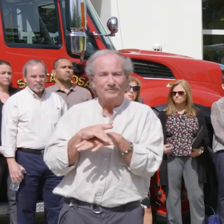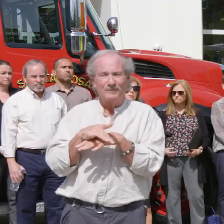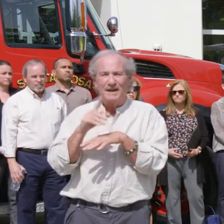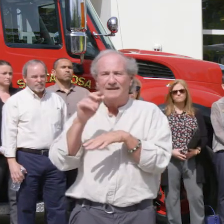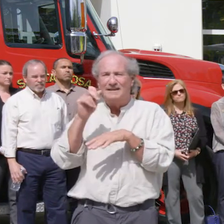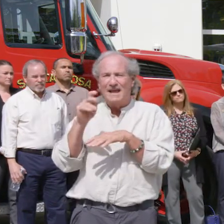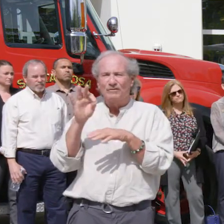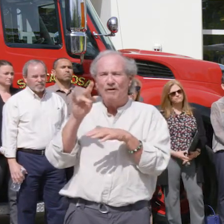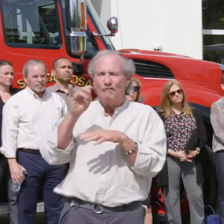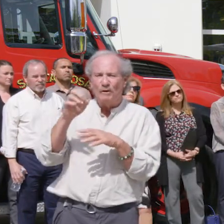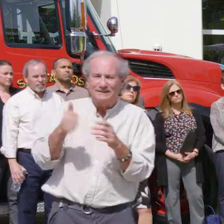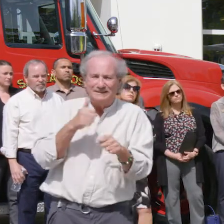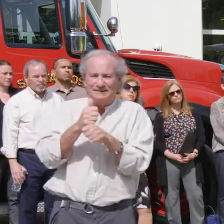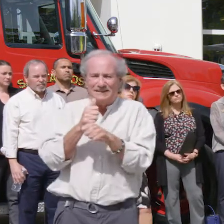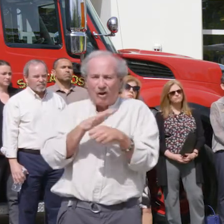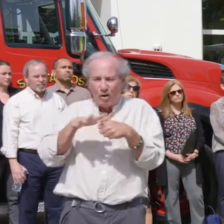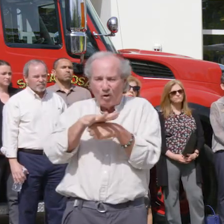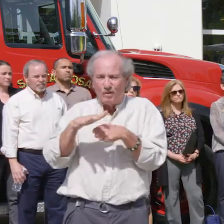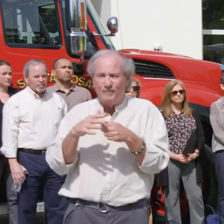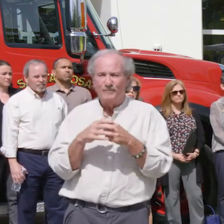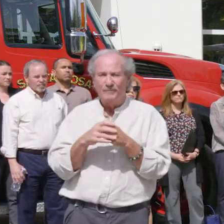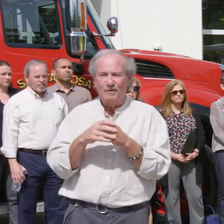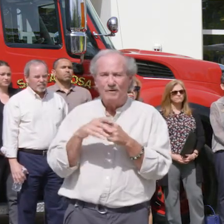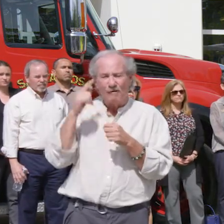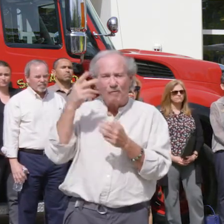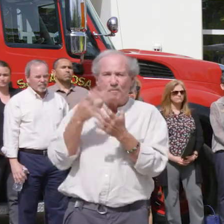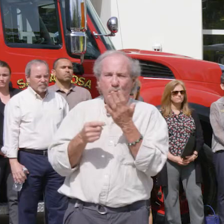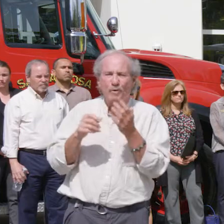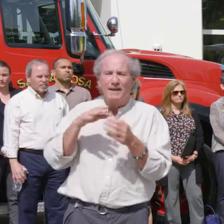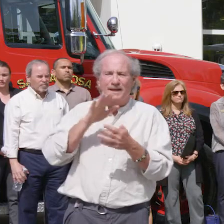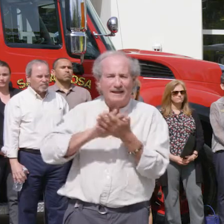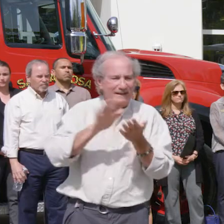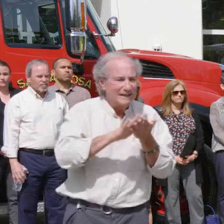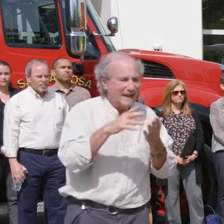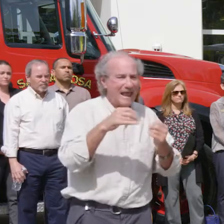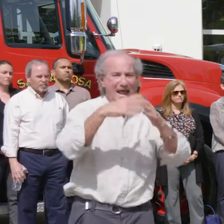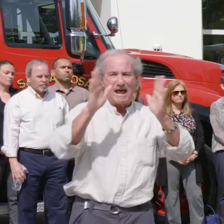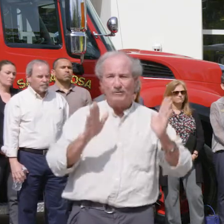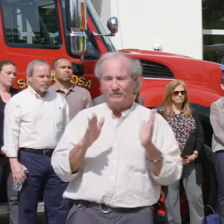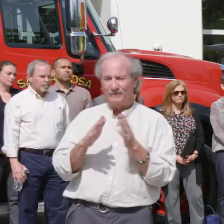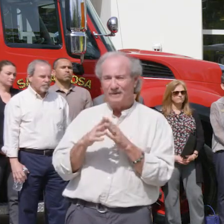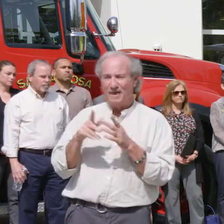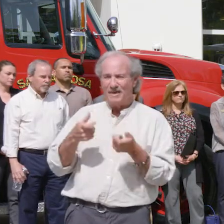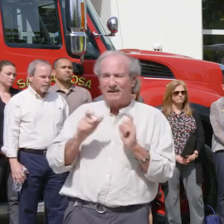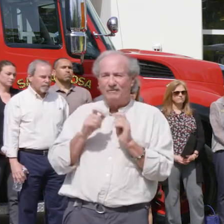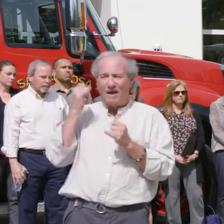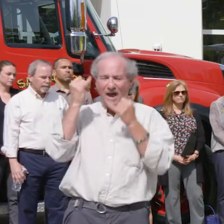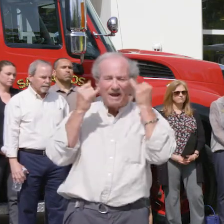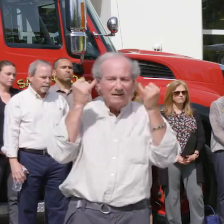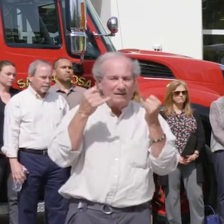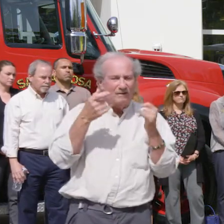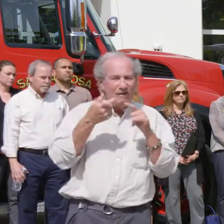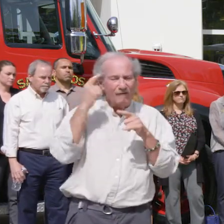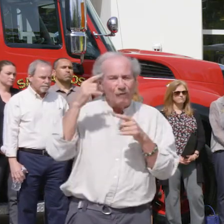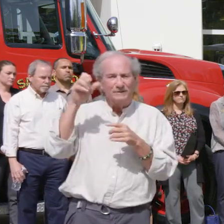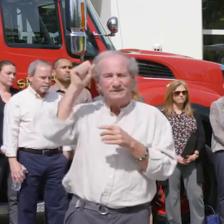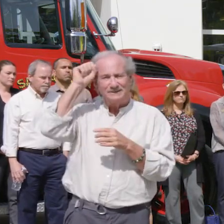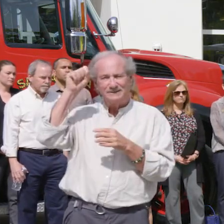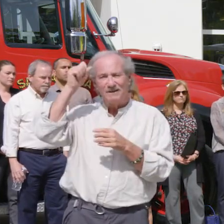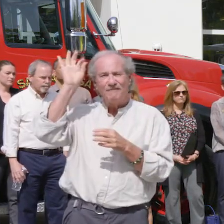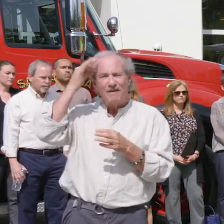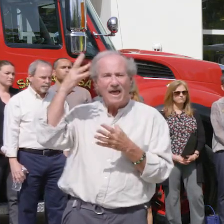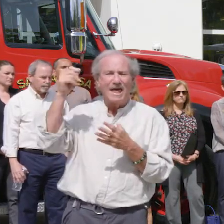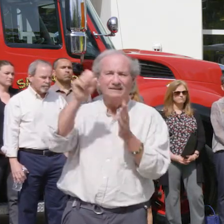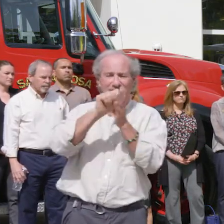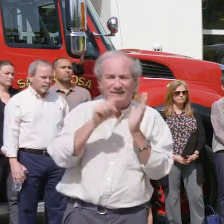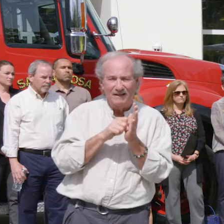task forces were set up at the local level for both debris and housing that gave us ideas at the federal and state level, so